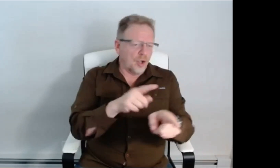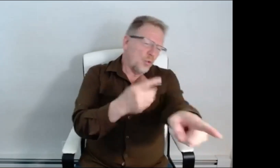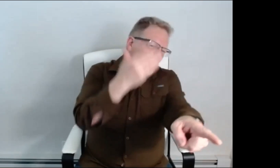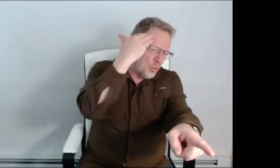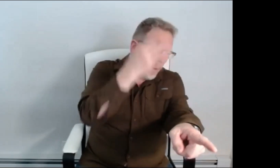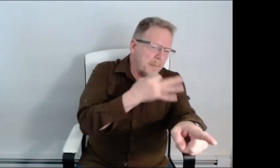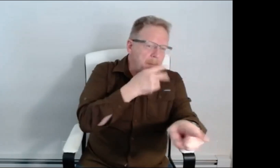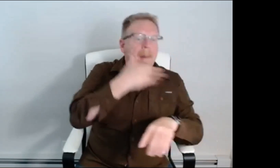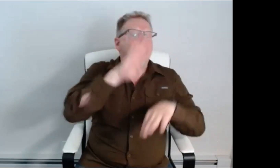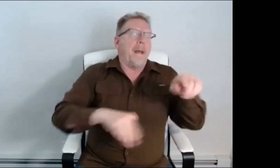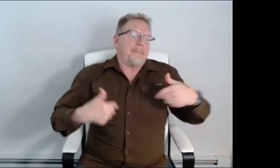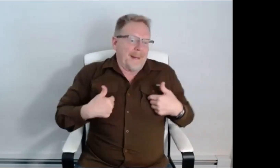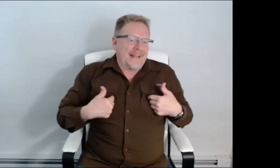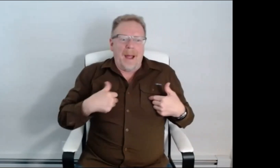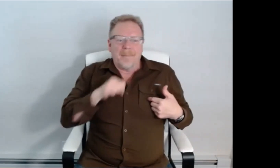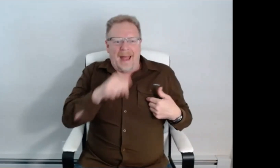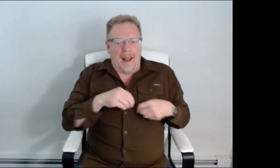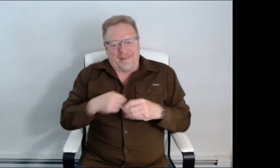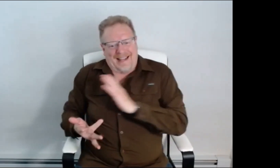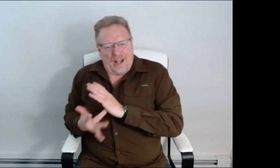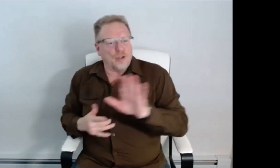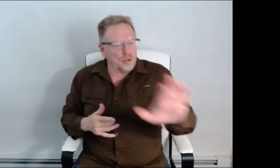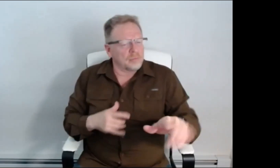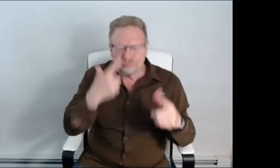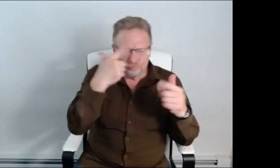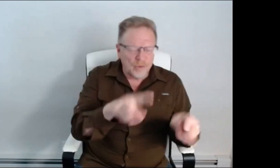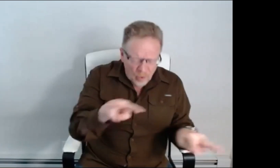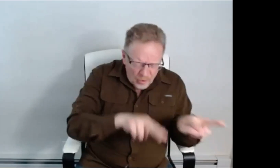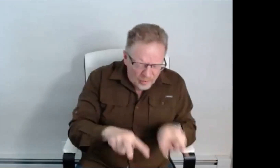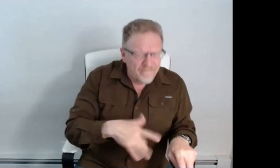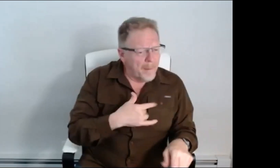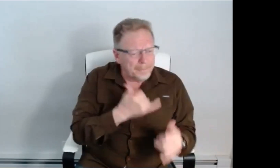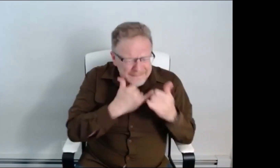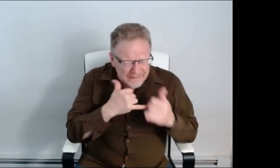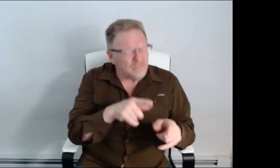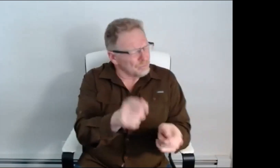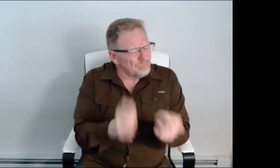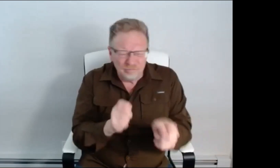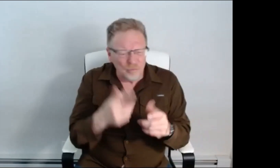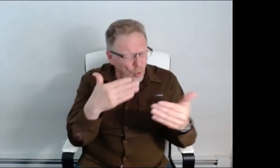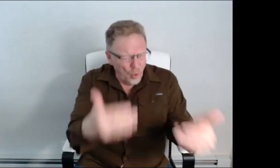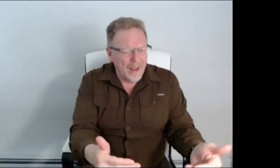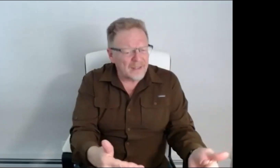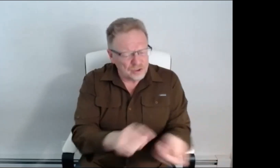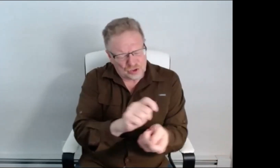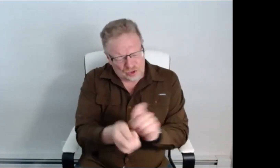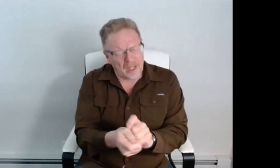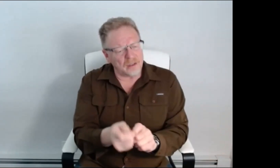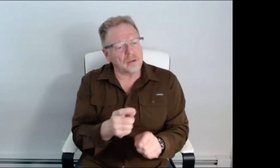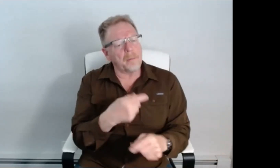better than I. So feel free to look over that letter that I sent and change it in any way that you find